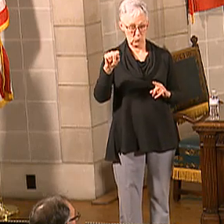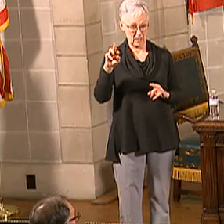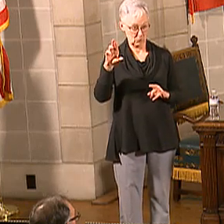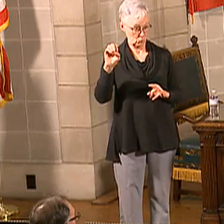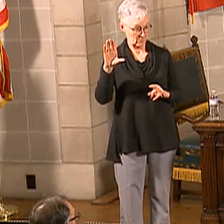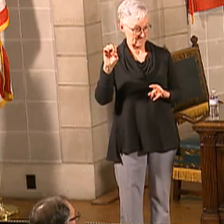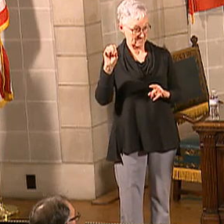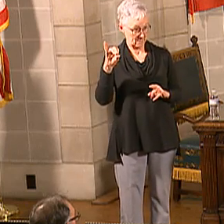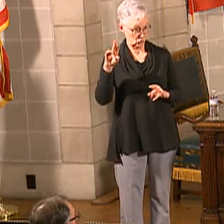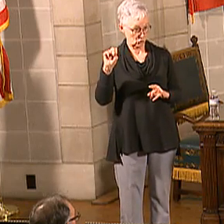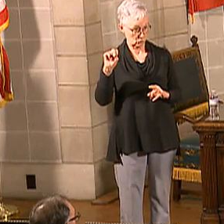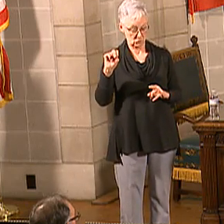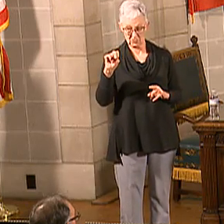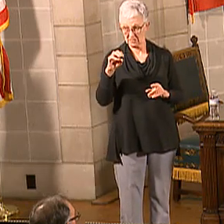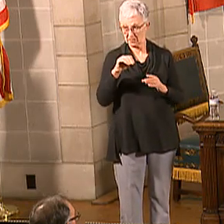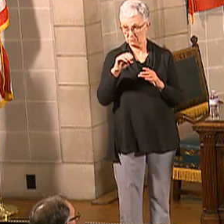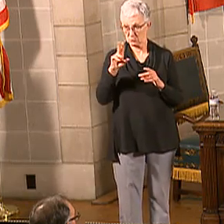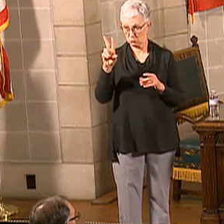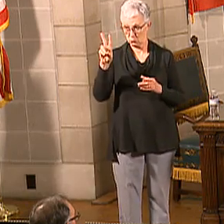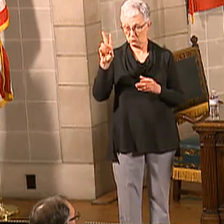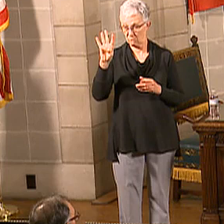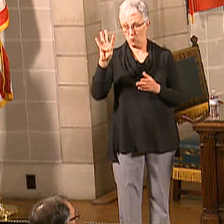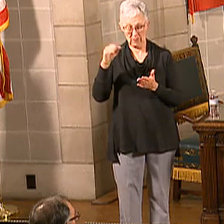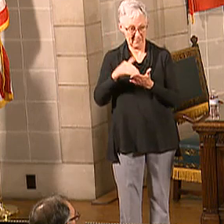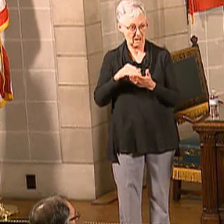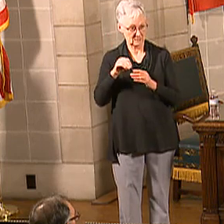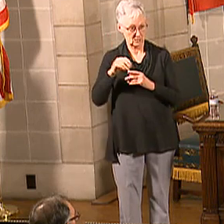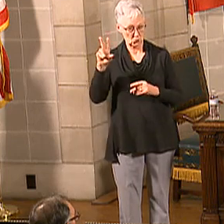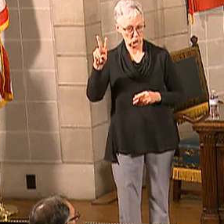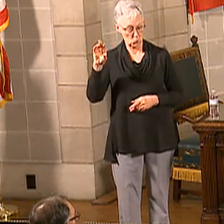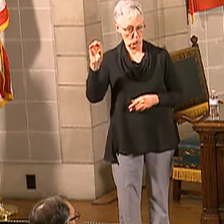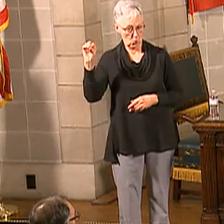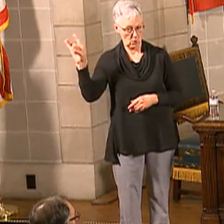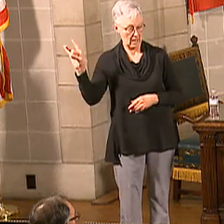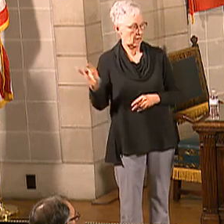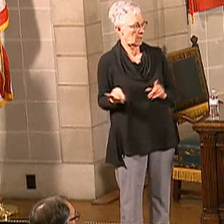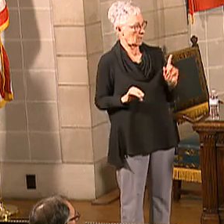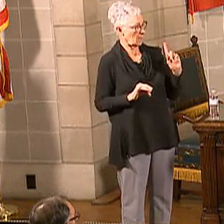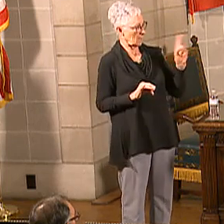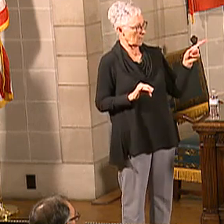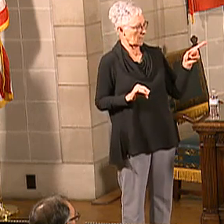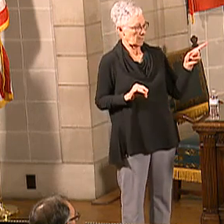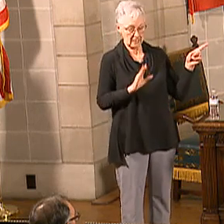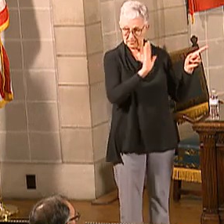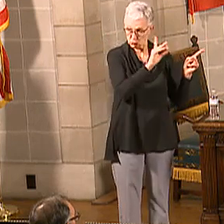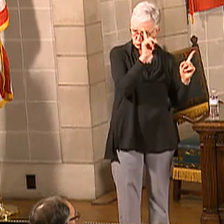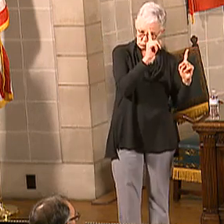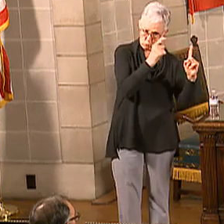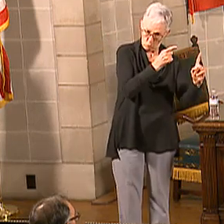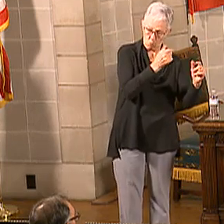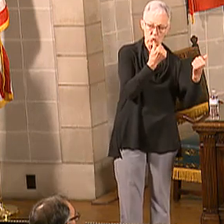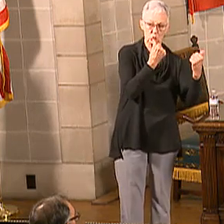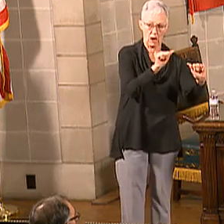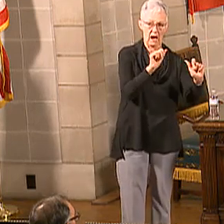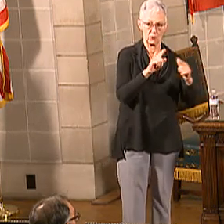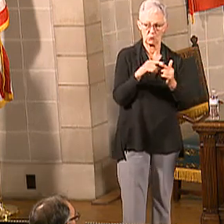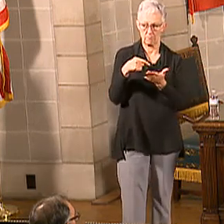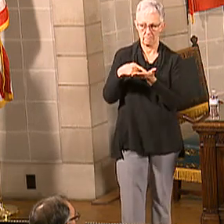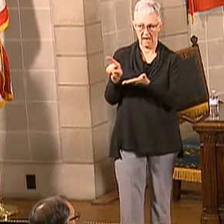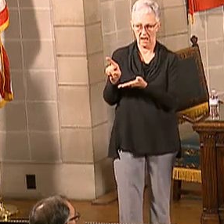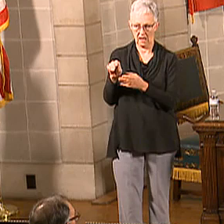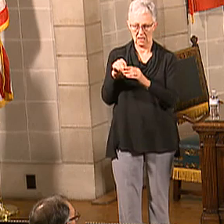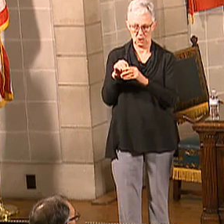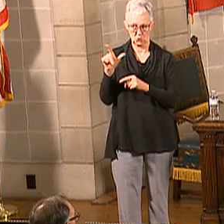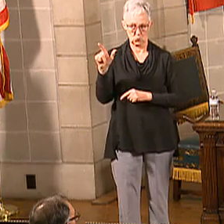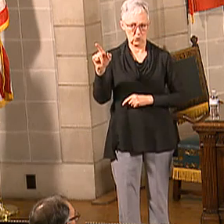the status of those folks receiving a check? Again, John Albin's goal is to pay those checks out in 21 to 28 days, which is the federal guideline. Some